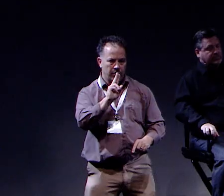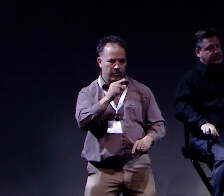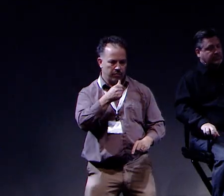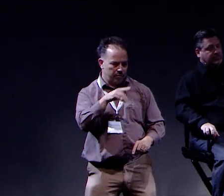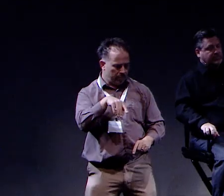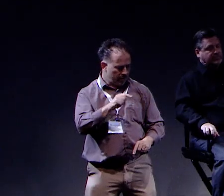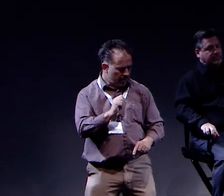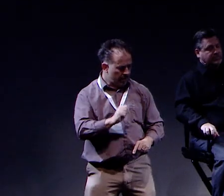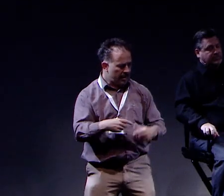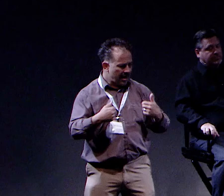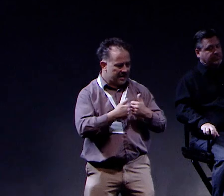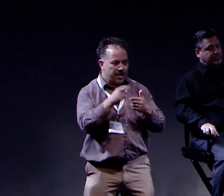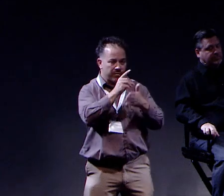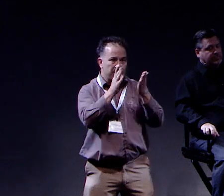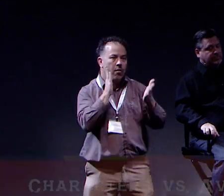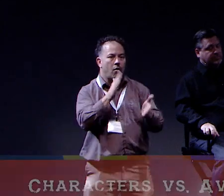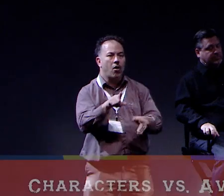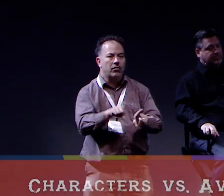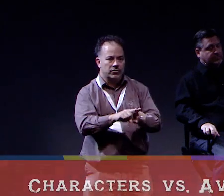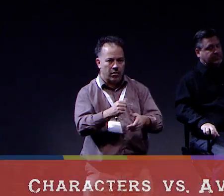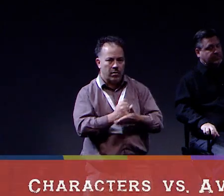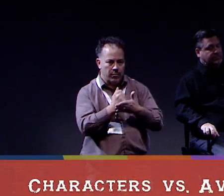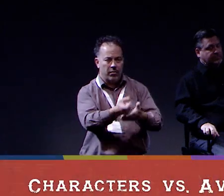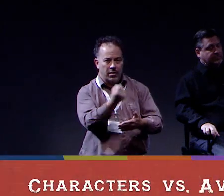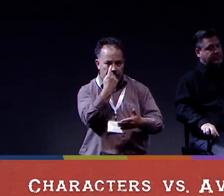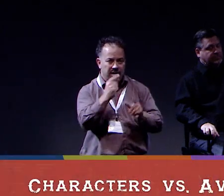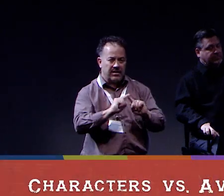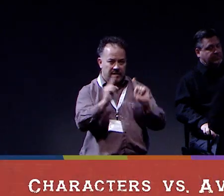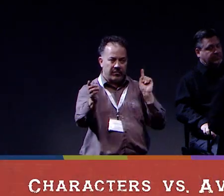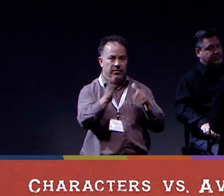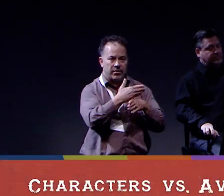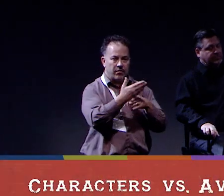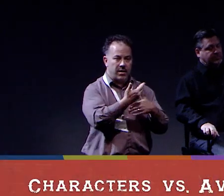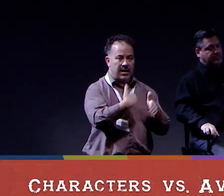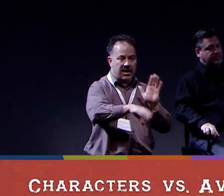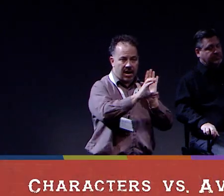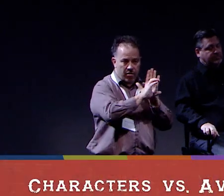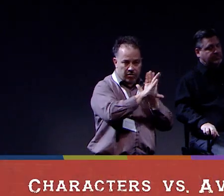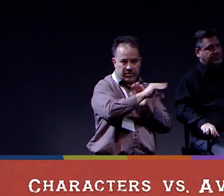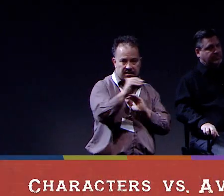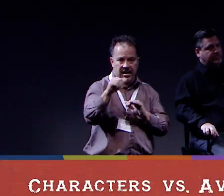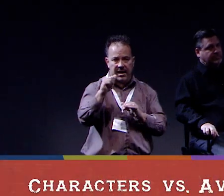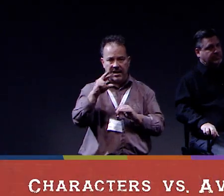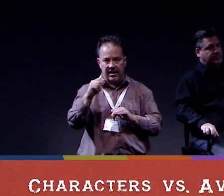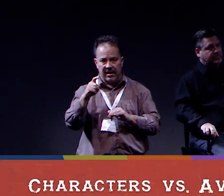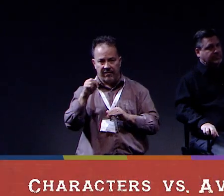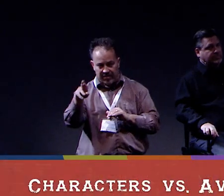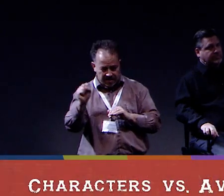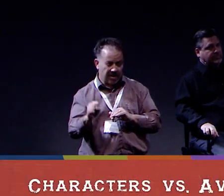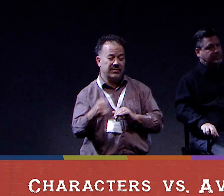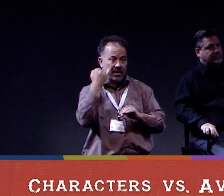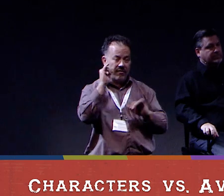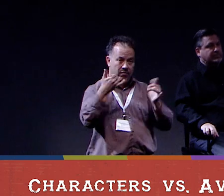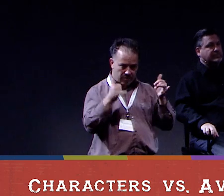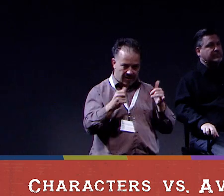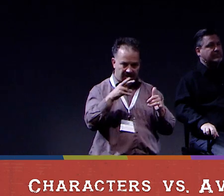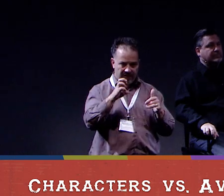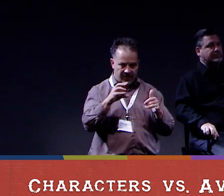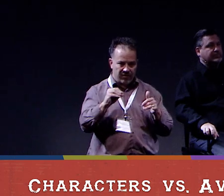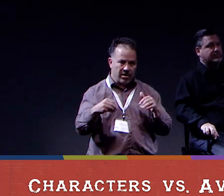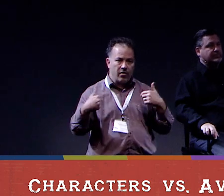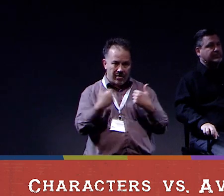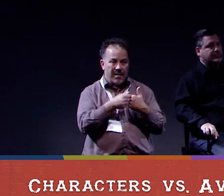designer will also help you understand the difference between characters and avatars. If you're playing a video game, yeah, it's